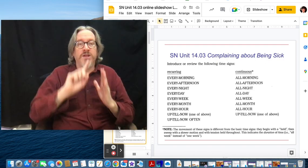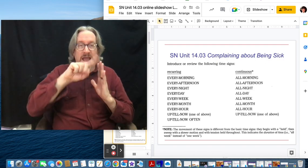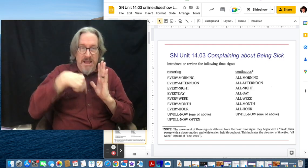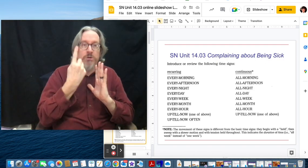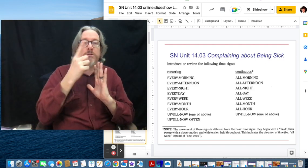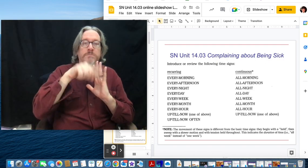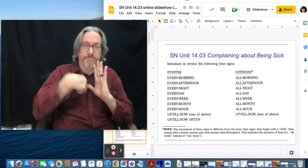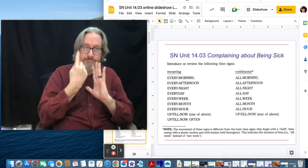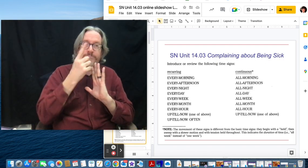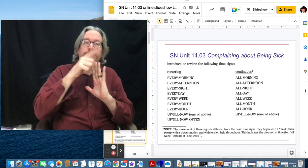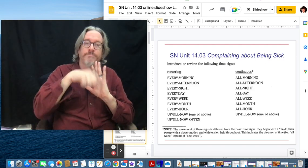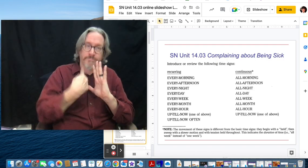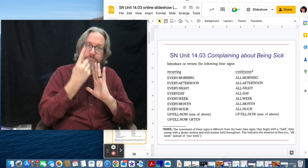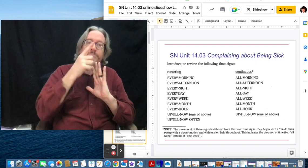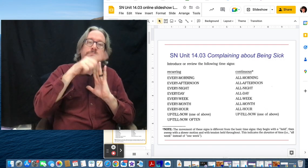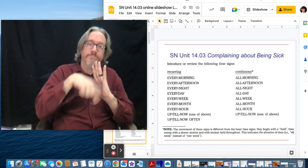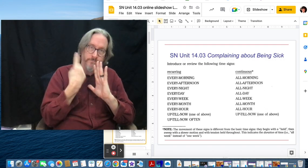every hour.